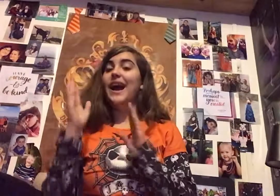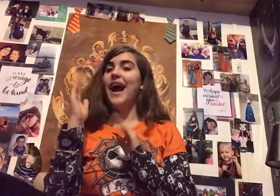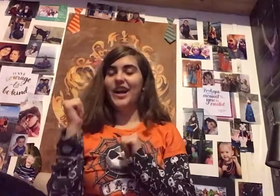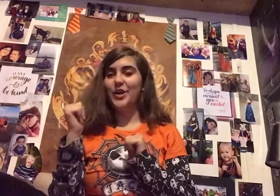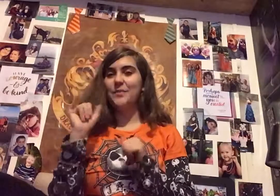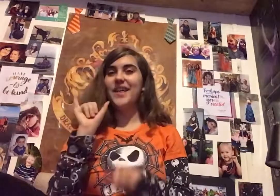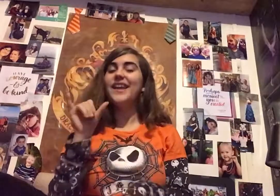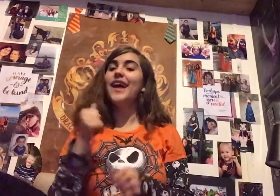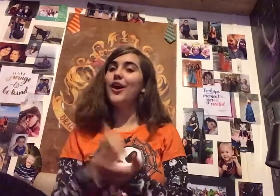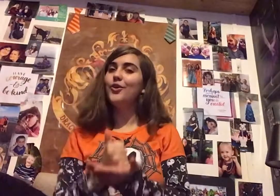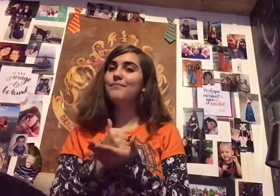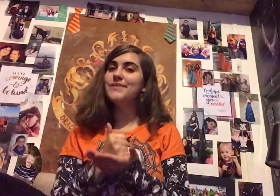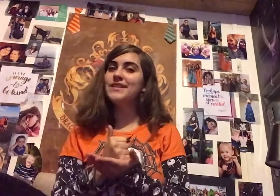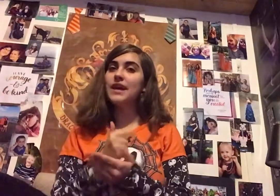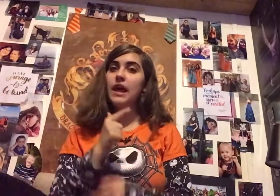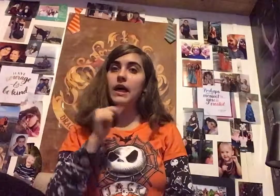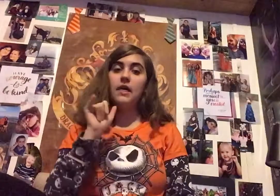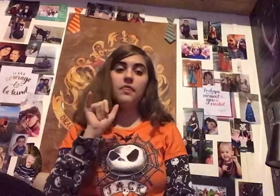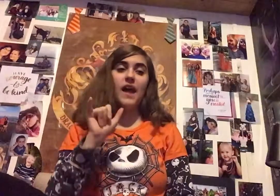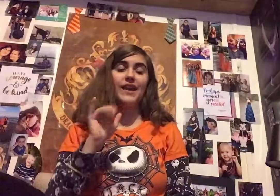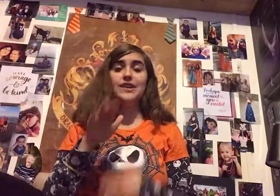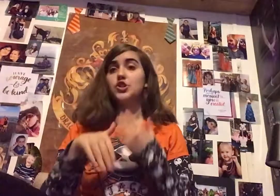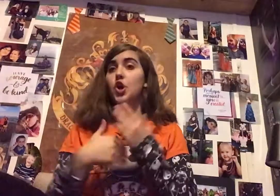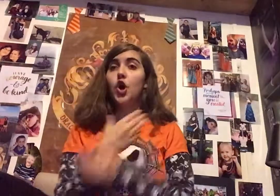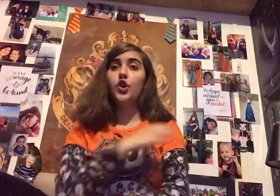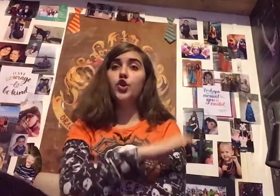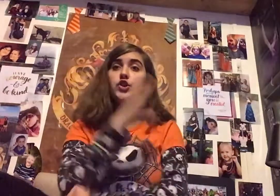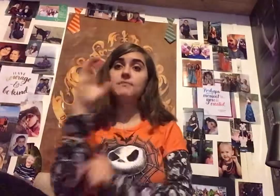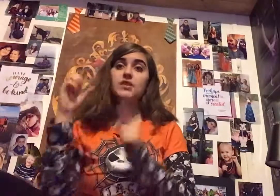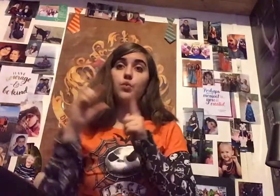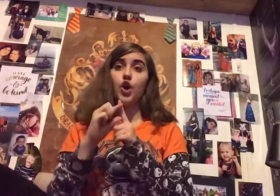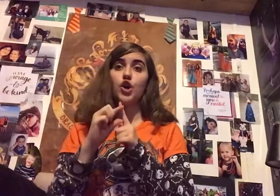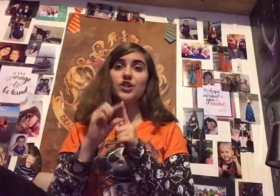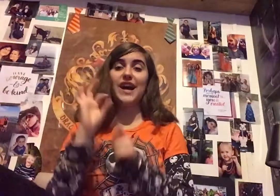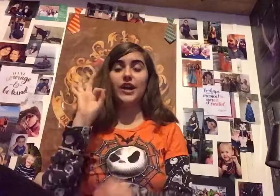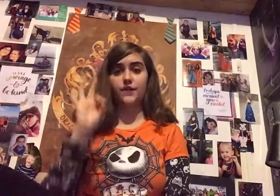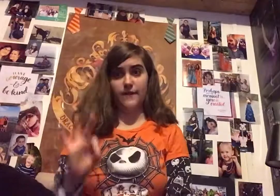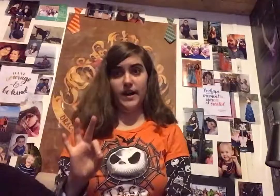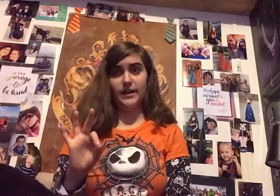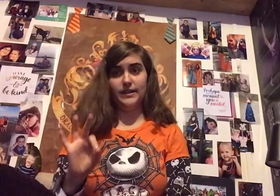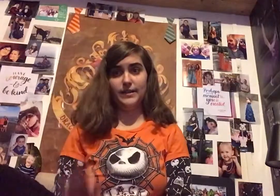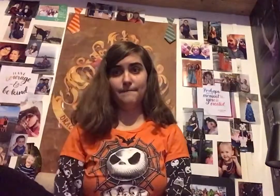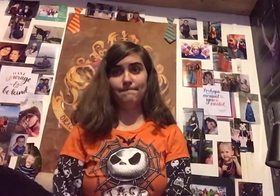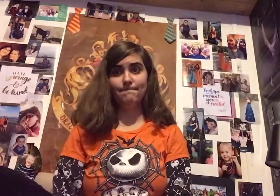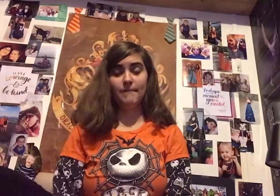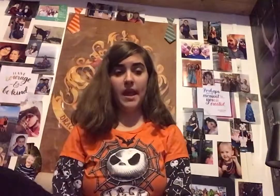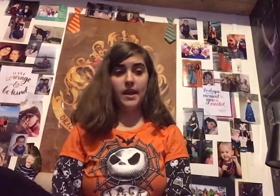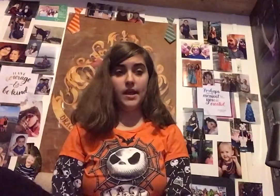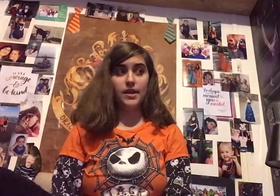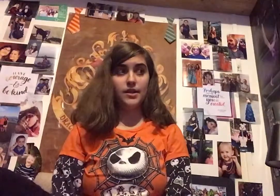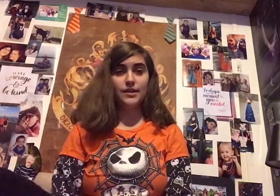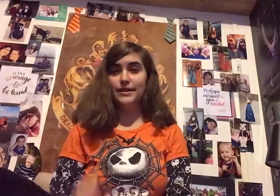I hope that helps. That is all the Christmas words I could find.